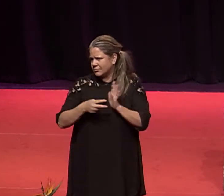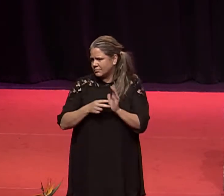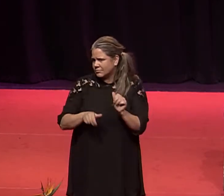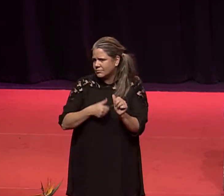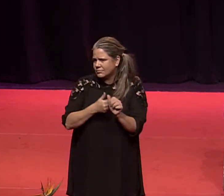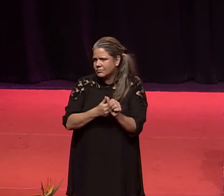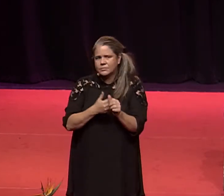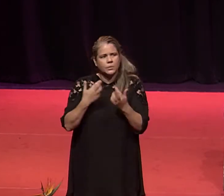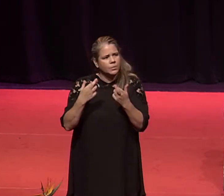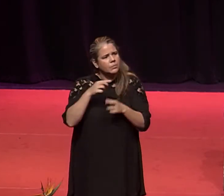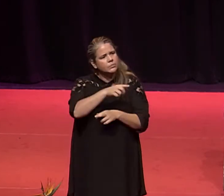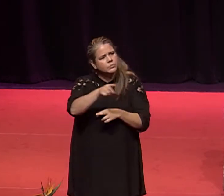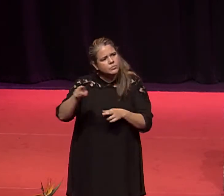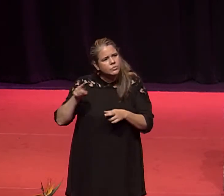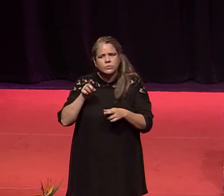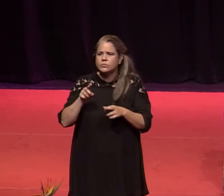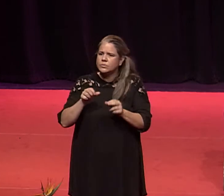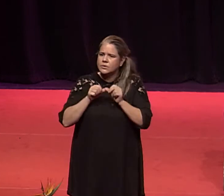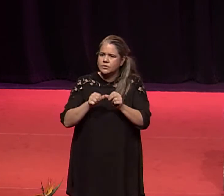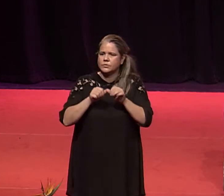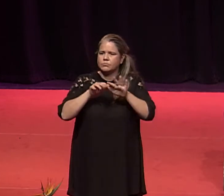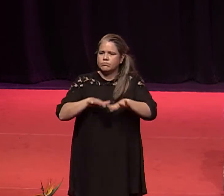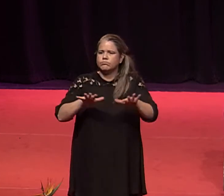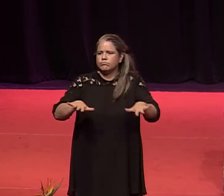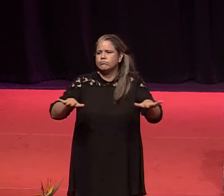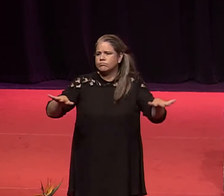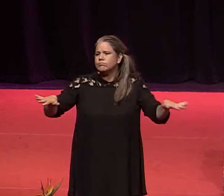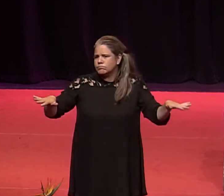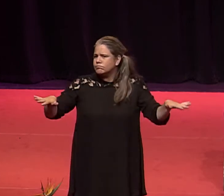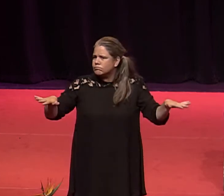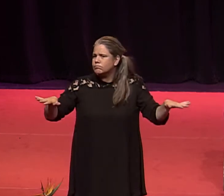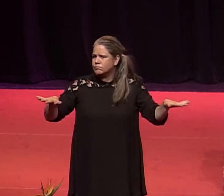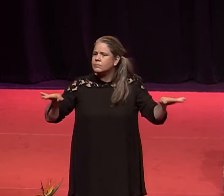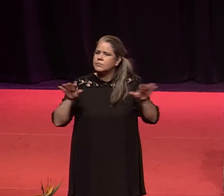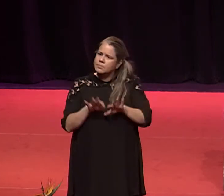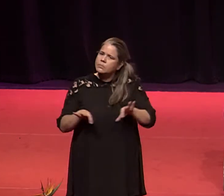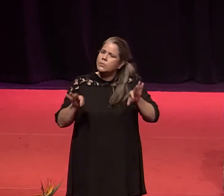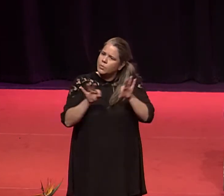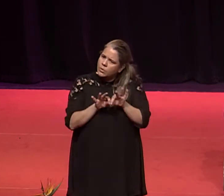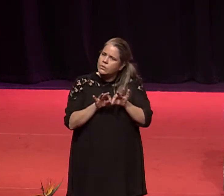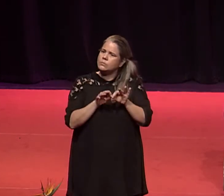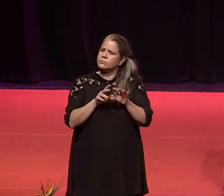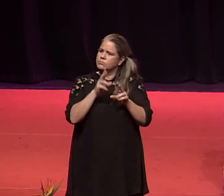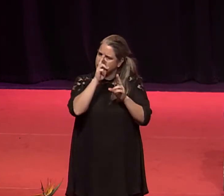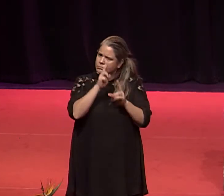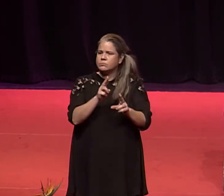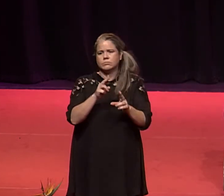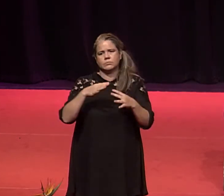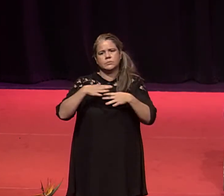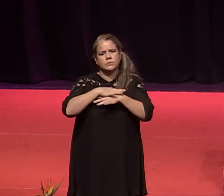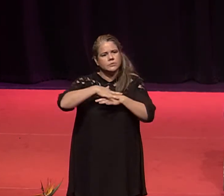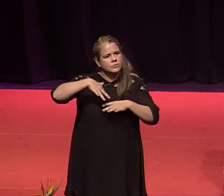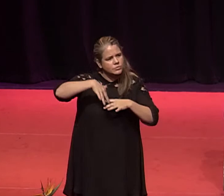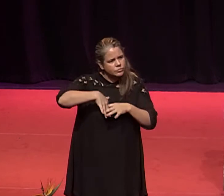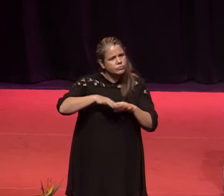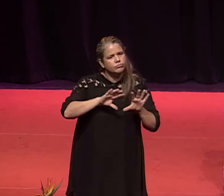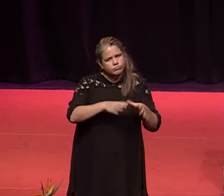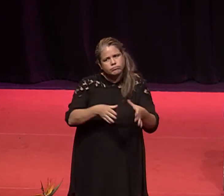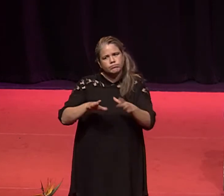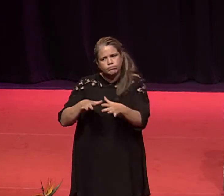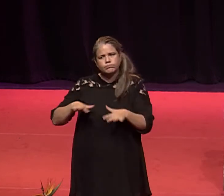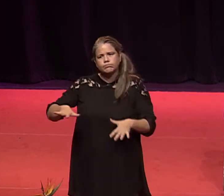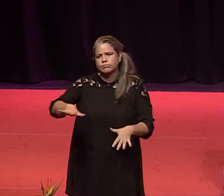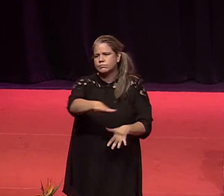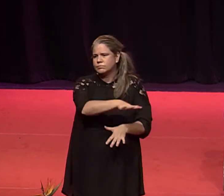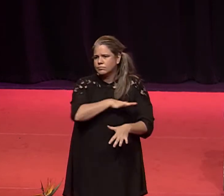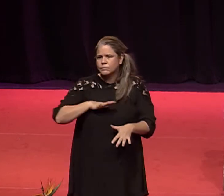you'll continue to help others understand the importance and the significance of what we need to do to support our Indigenous peoples and our role in truth